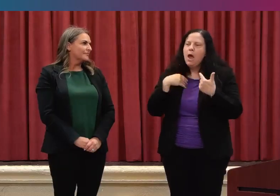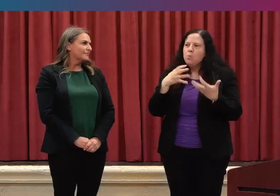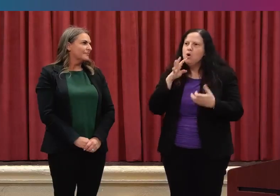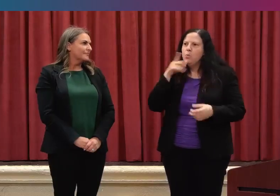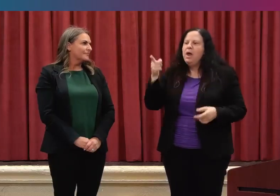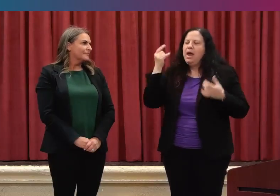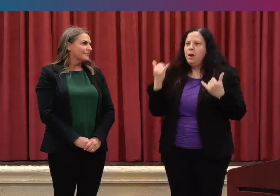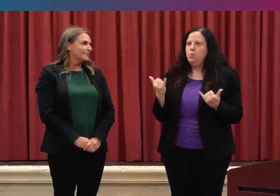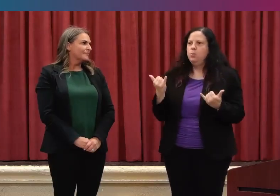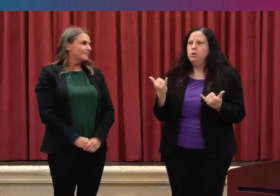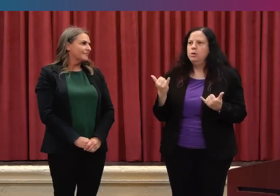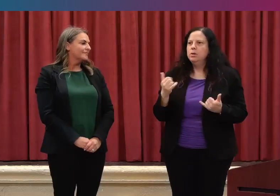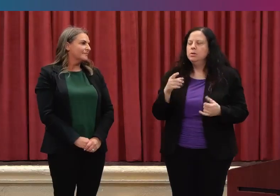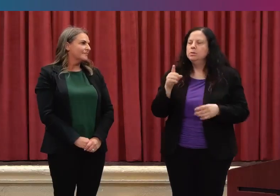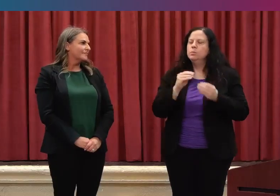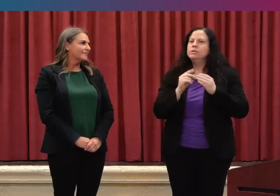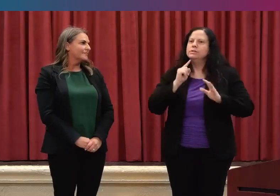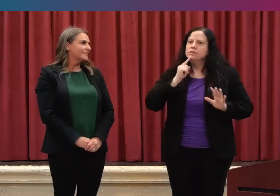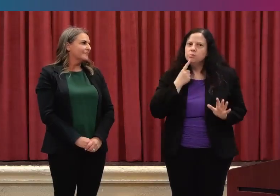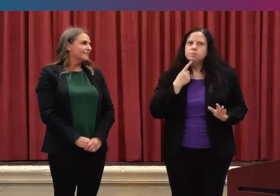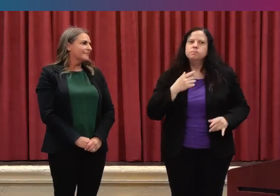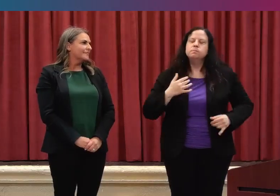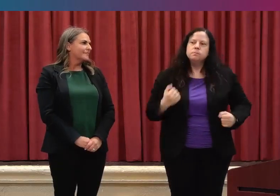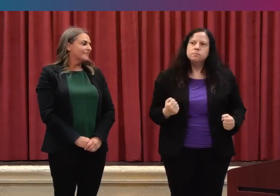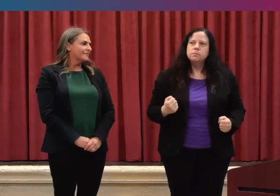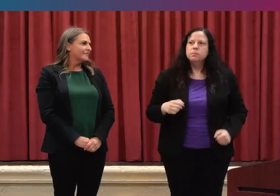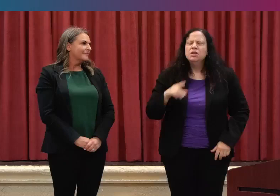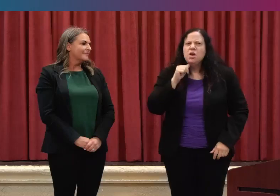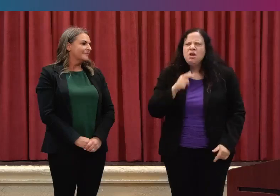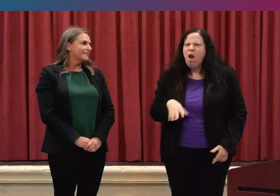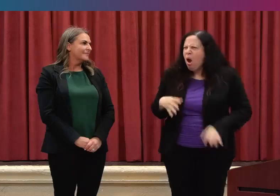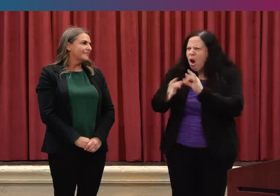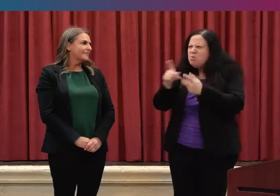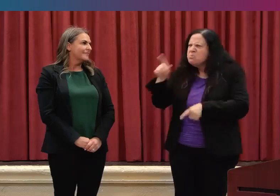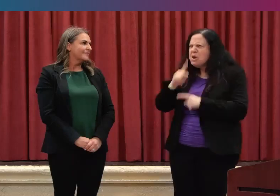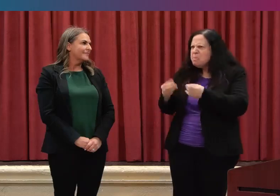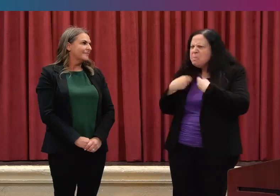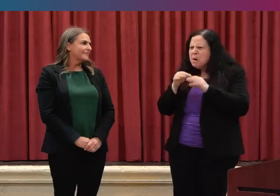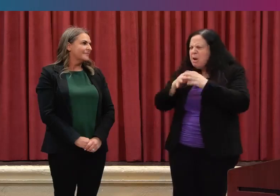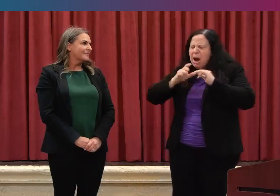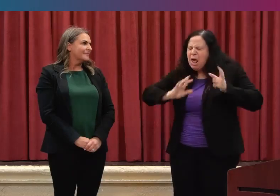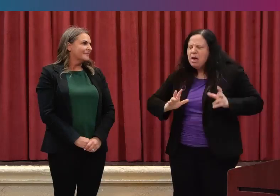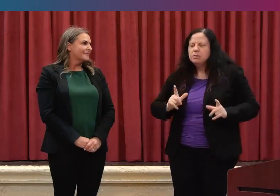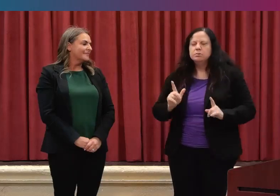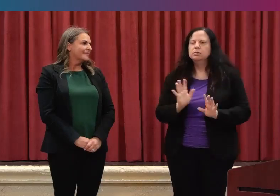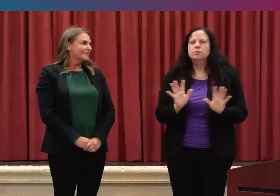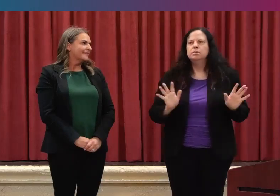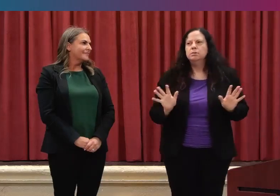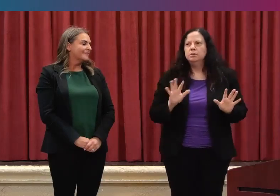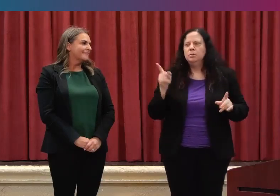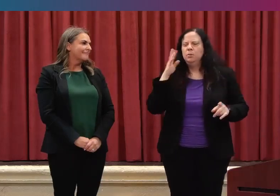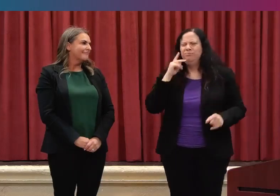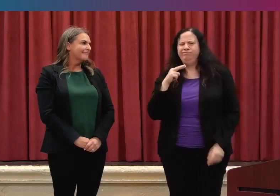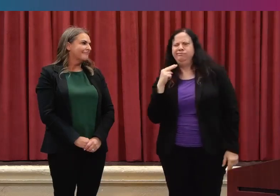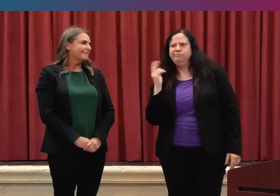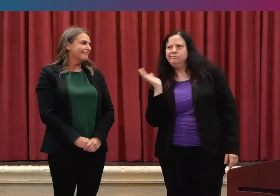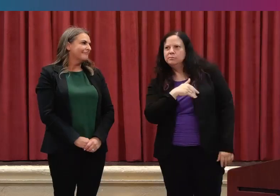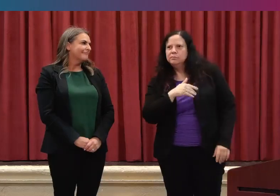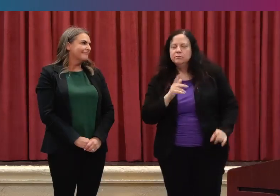or whatever. You can tell them, if they say, oh, they're not here. You can go ahead and say, oh, well, no, I need to talk to them now, or I